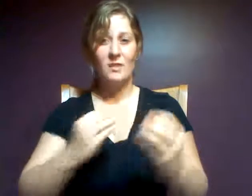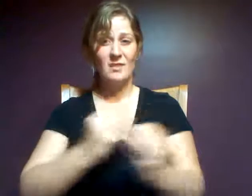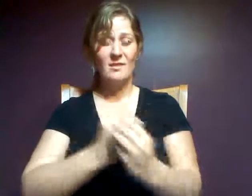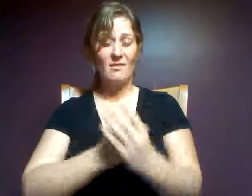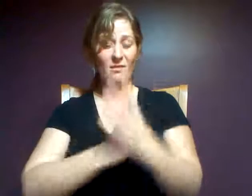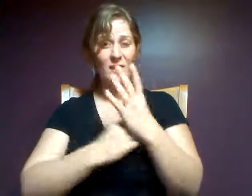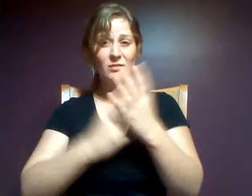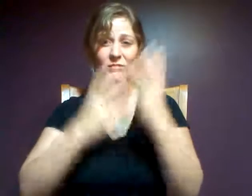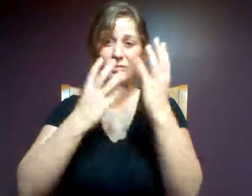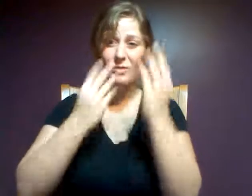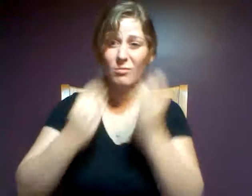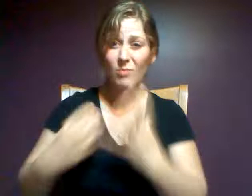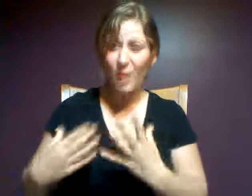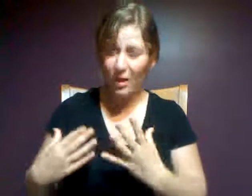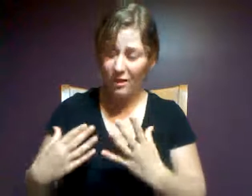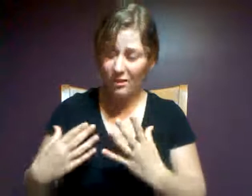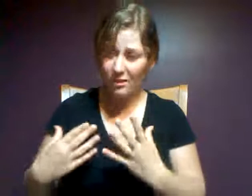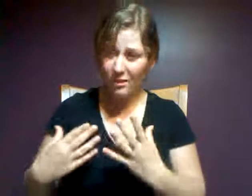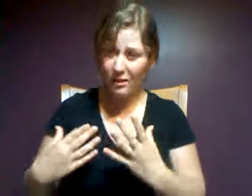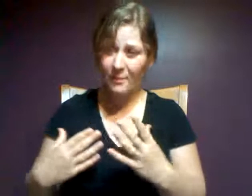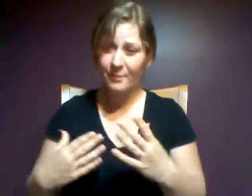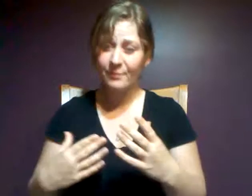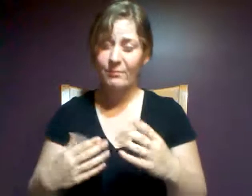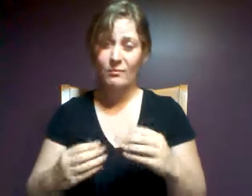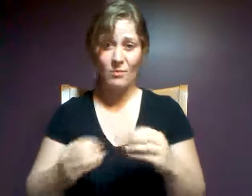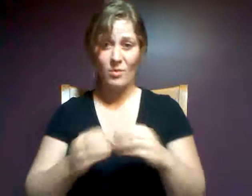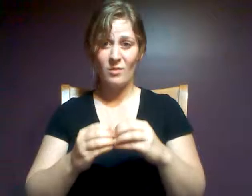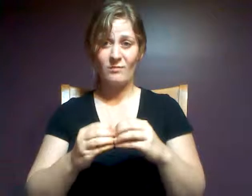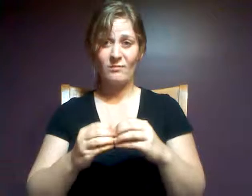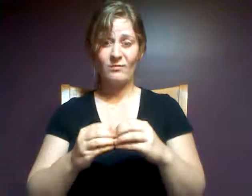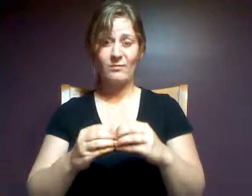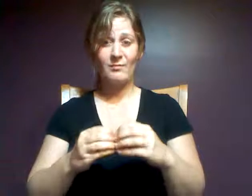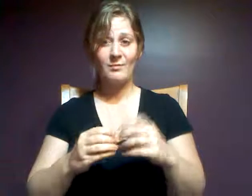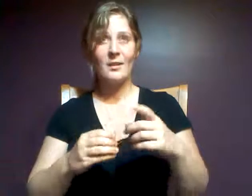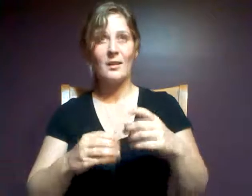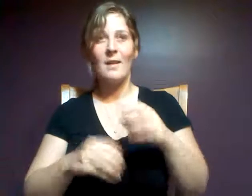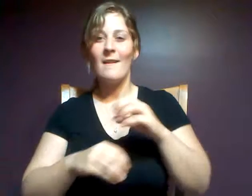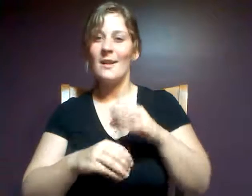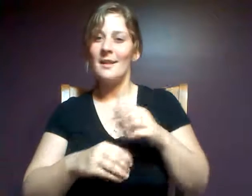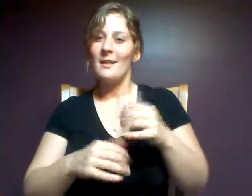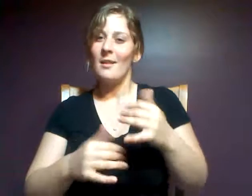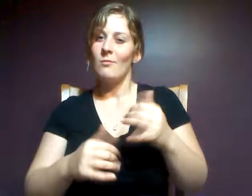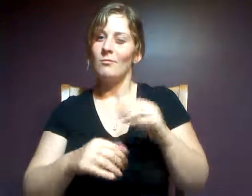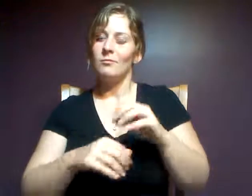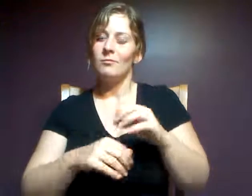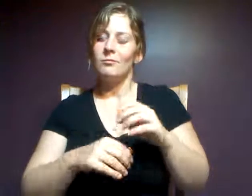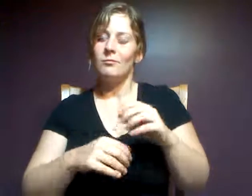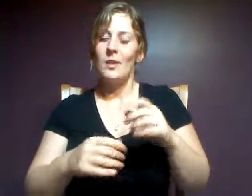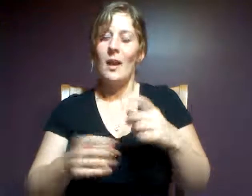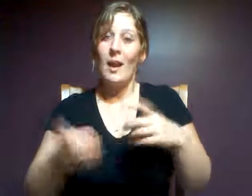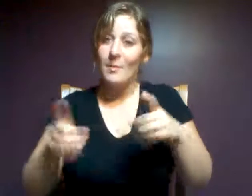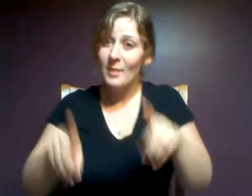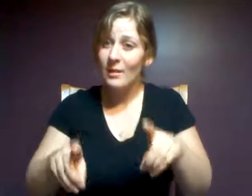reasons that they take more risks with things like alcohol and drug use, crash dieting,